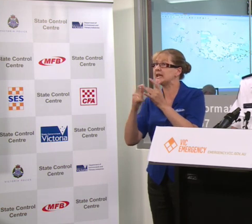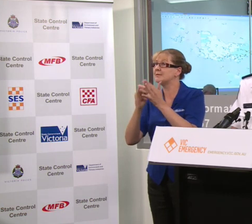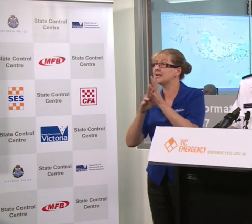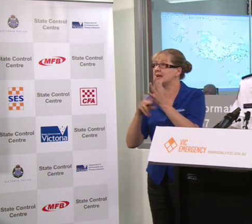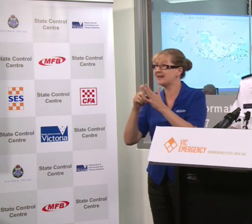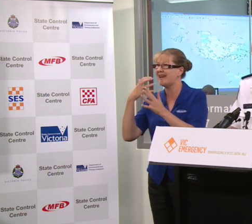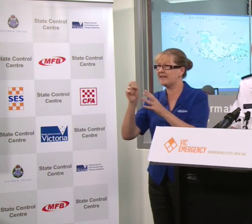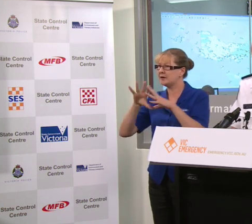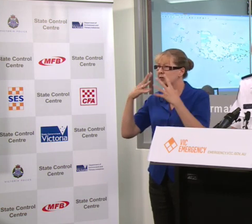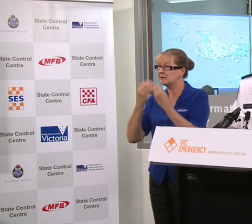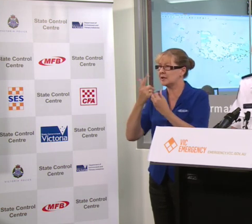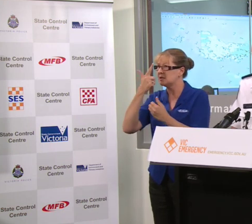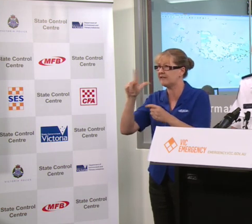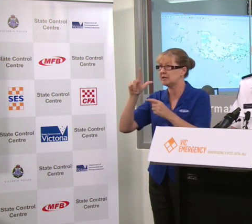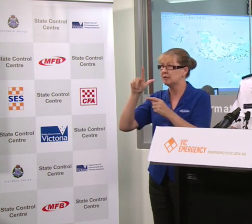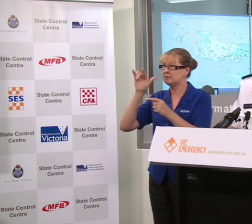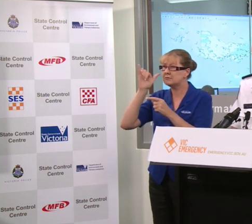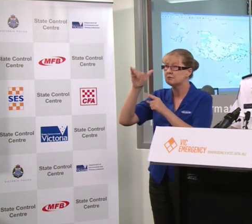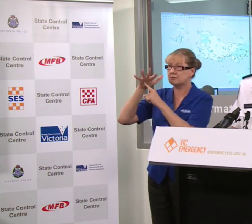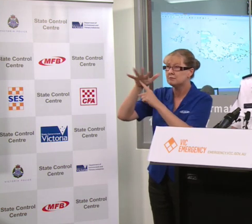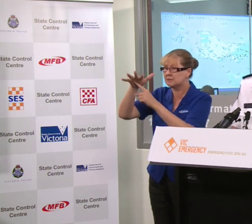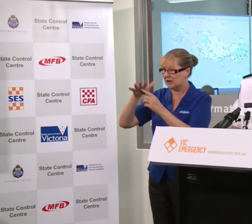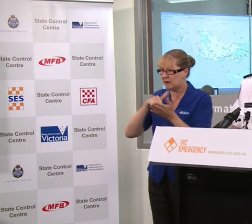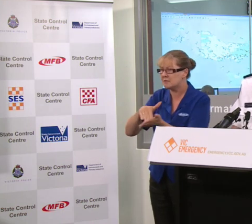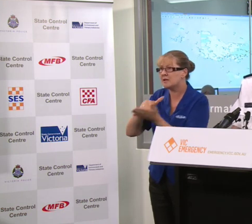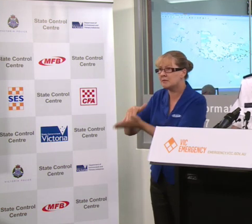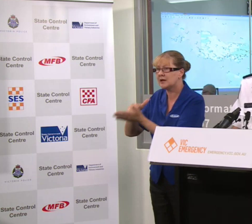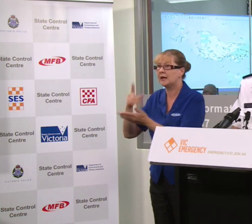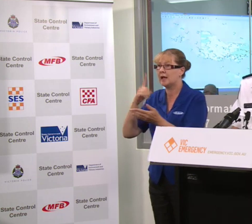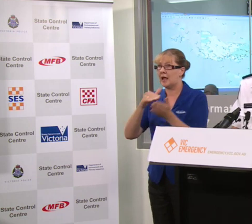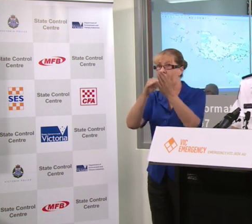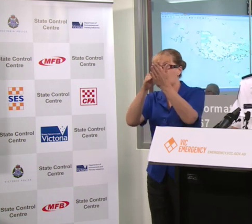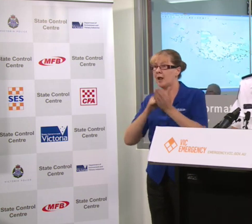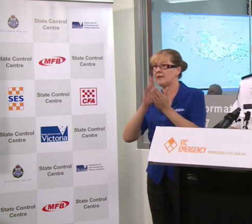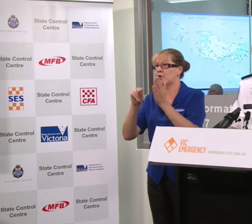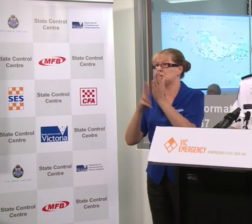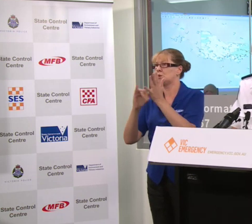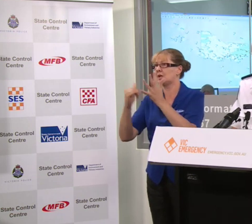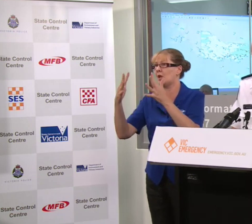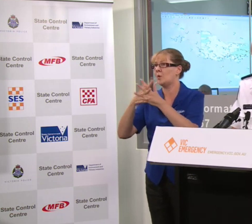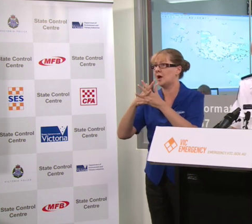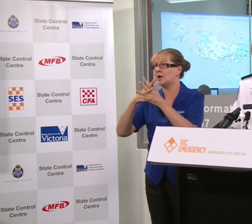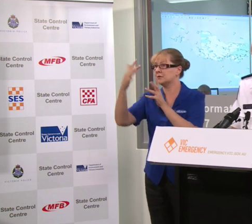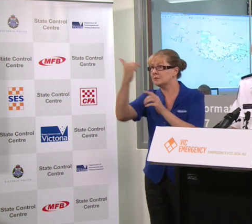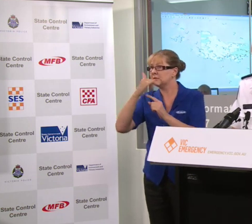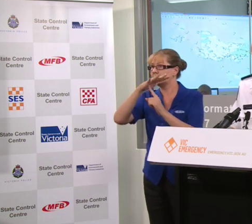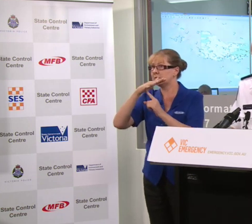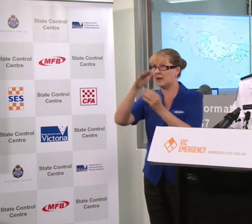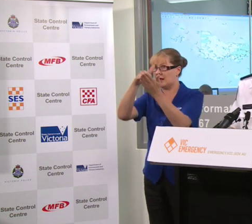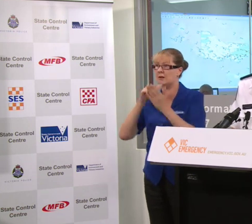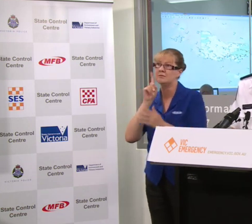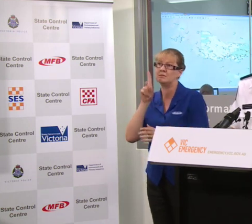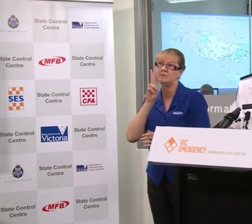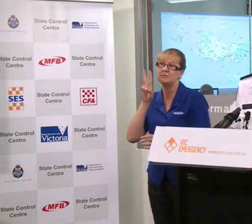operating to support them on the ground, which is excellent and has been supplemented by aircraft from New South Wales over the last number of days. The three